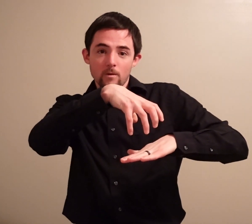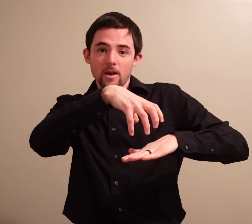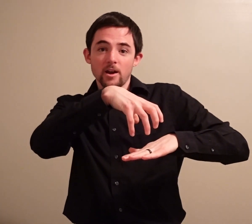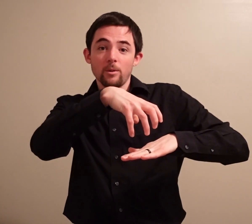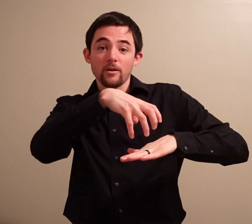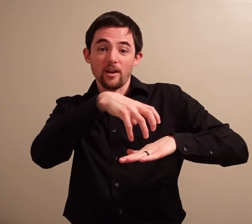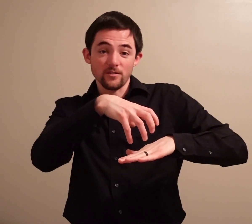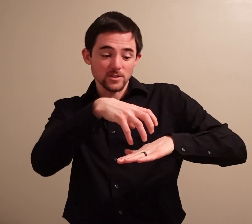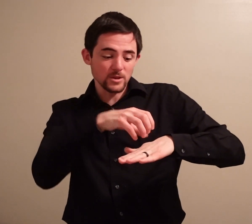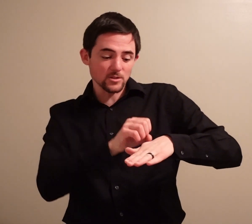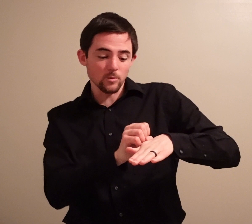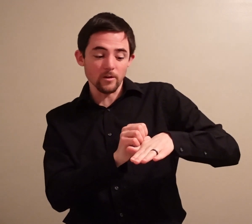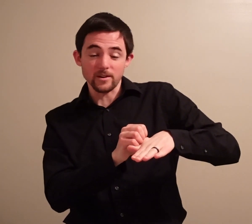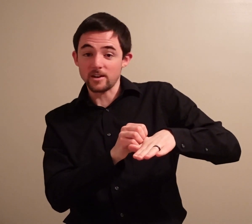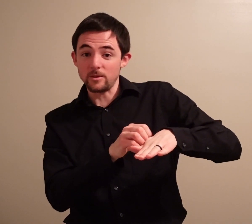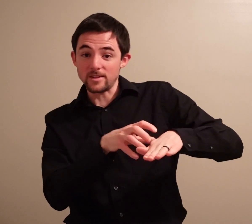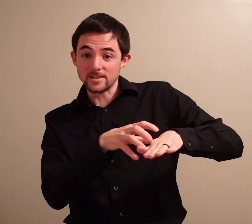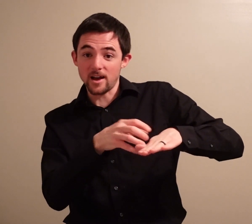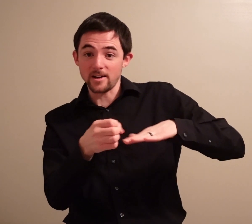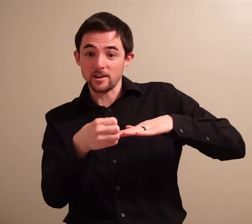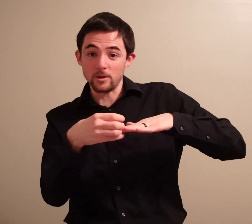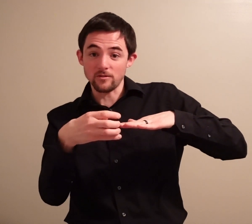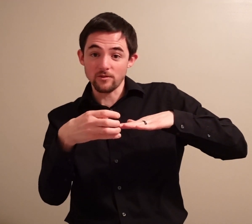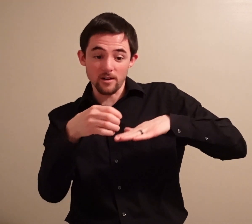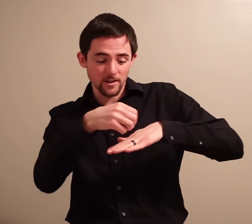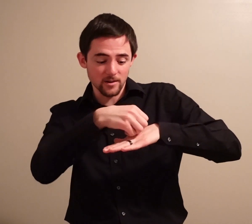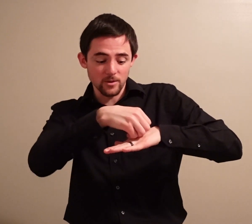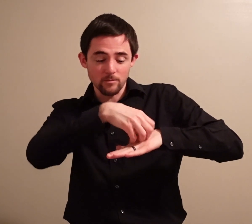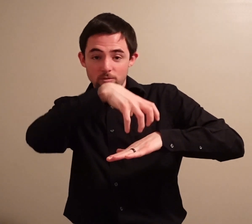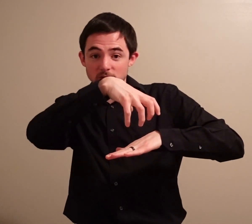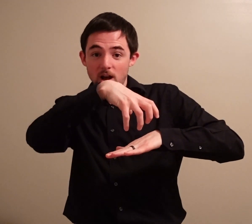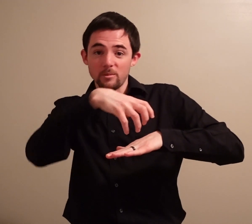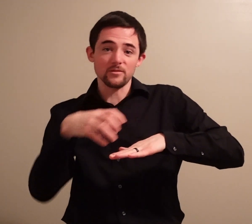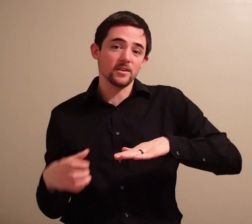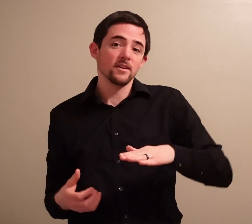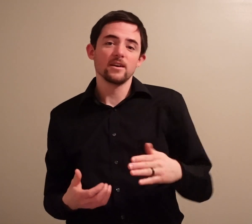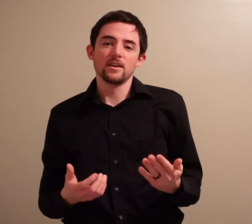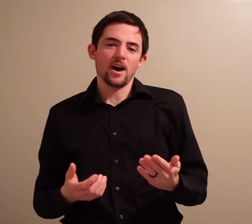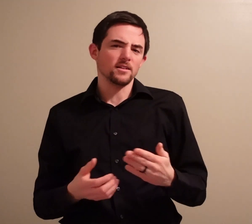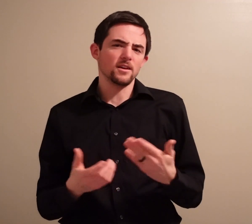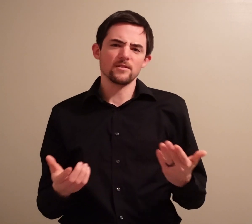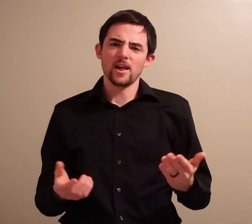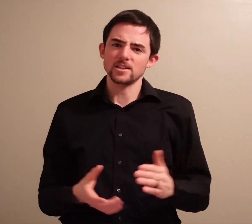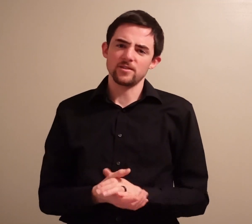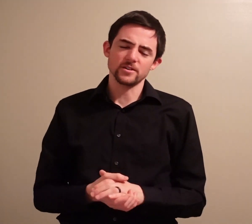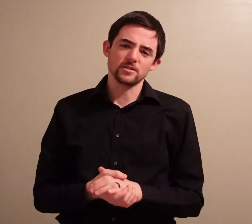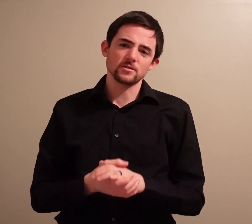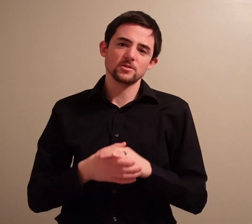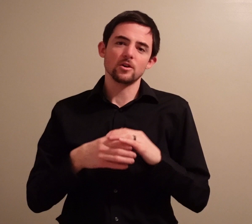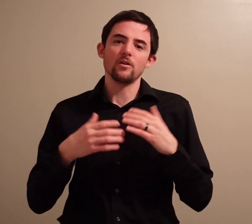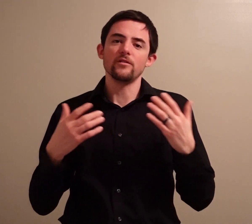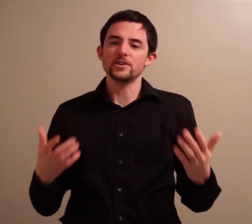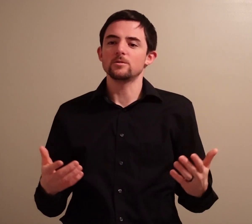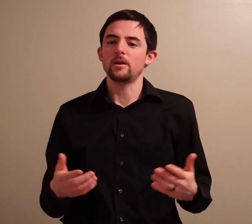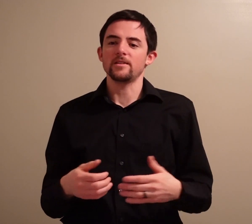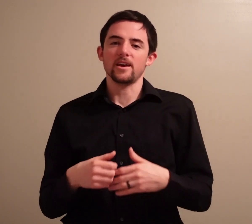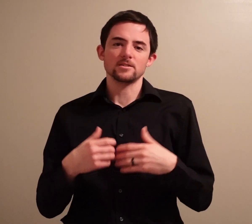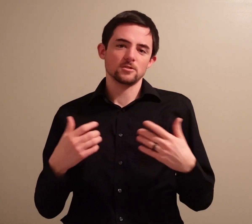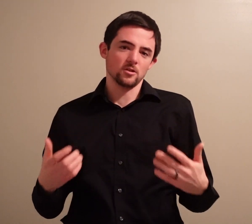and a part of that foot's being swollen. It could be the side, it could be the front, it could be the top of it. I love classifiers. They're so visual, and they add so